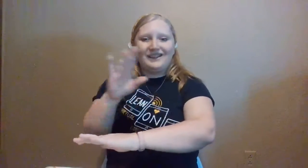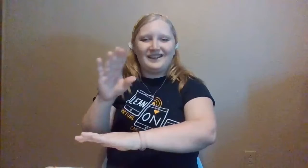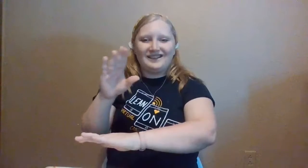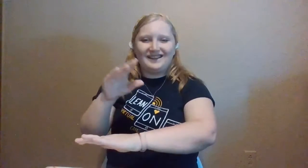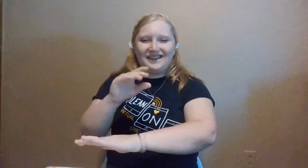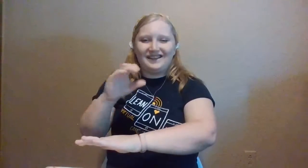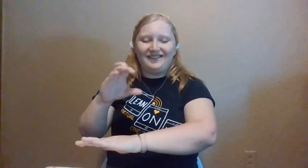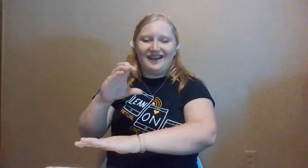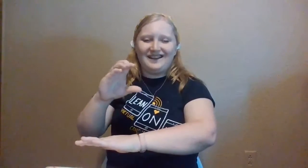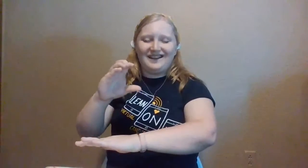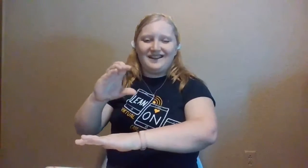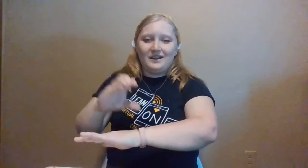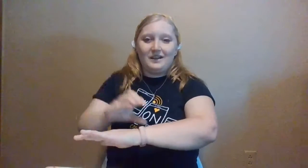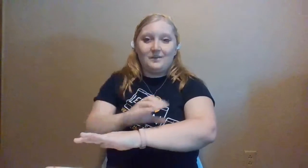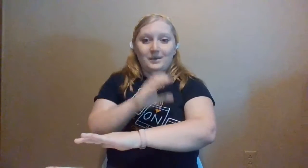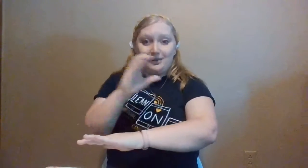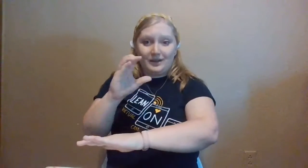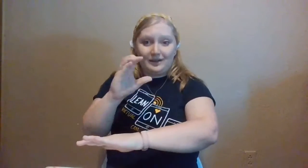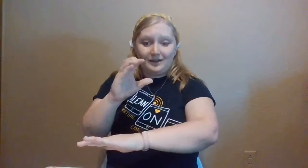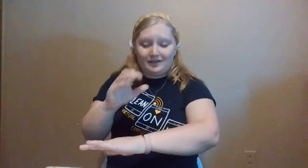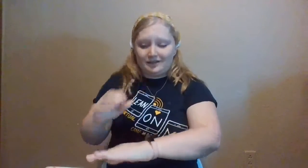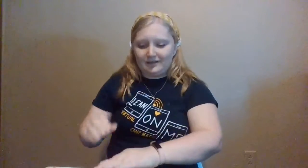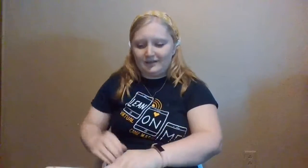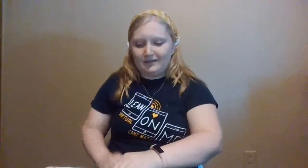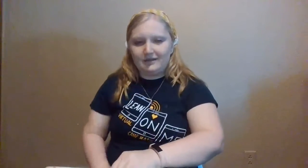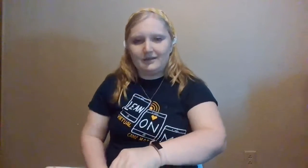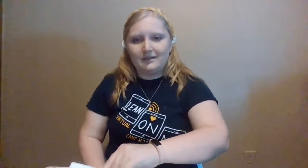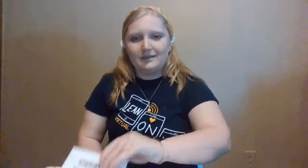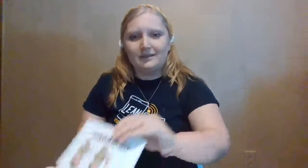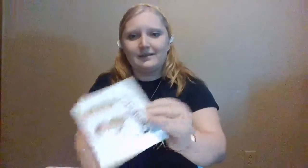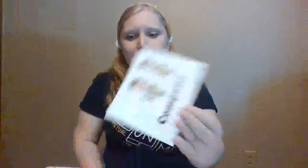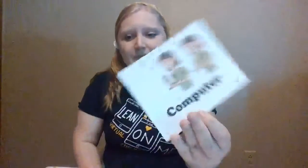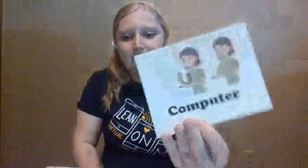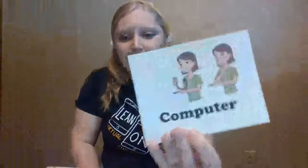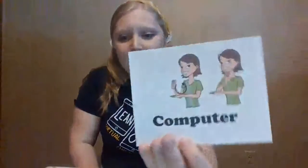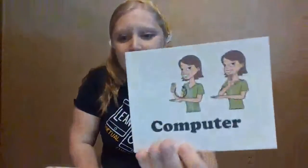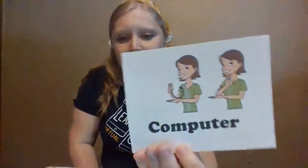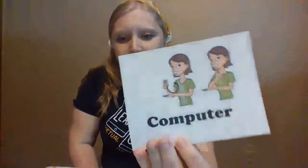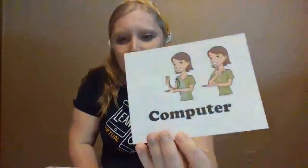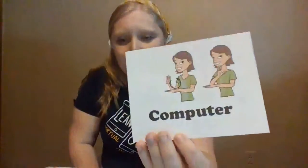it likes to get in the way. Computer.